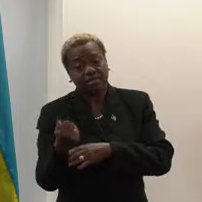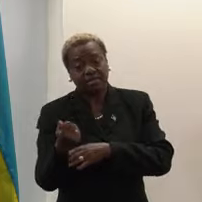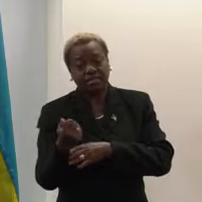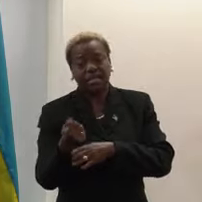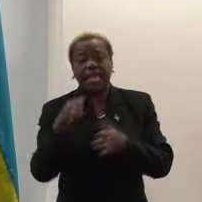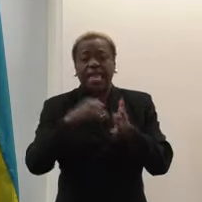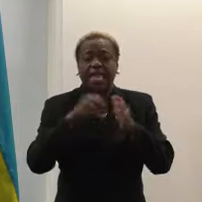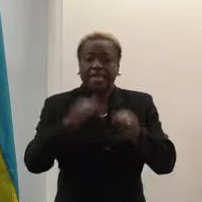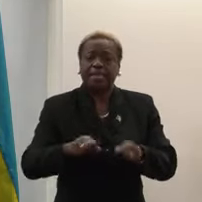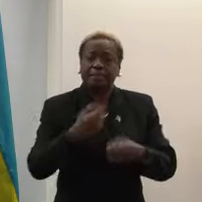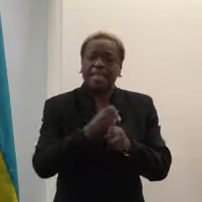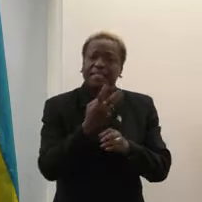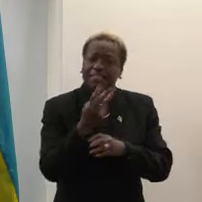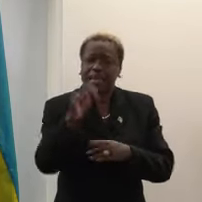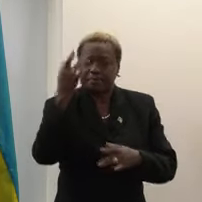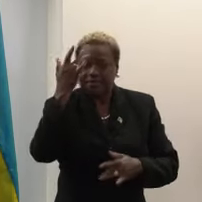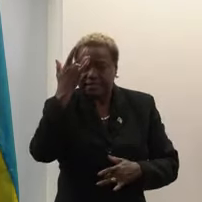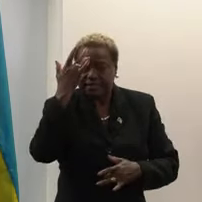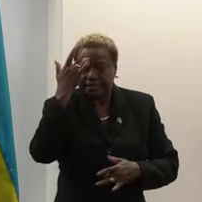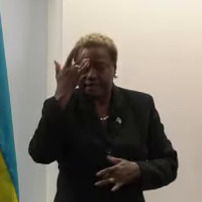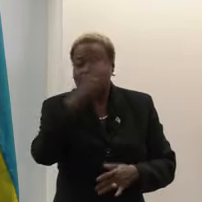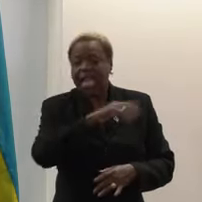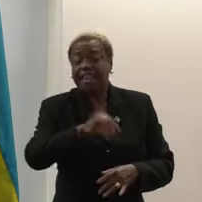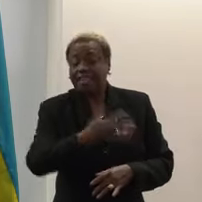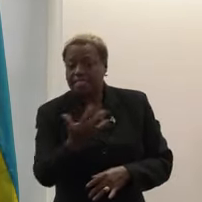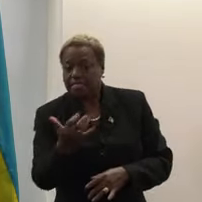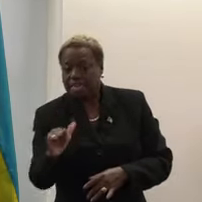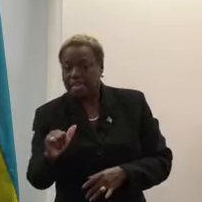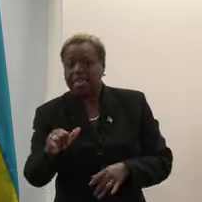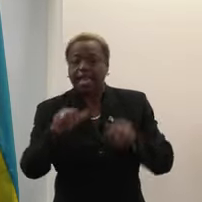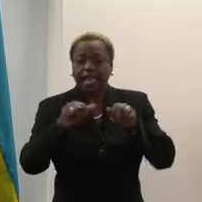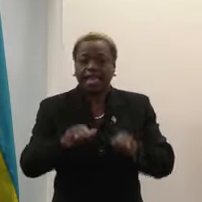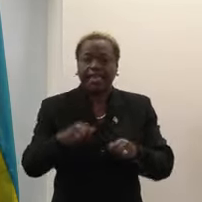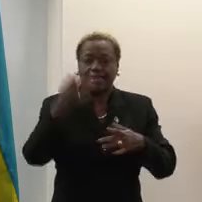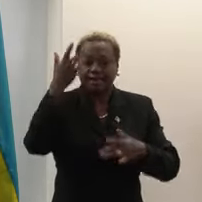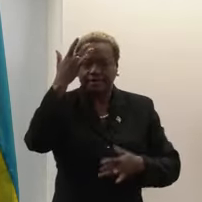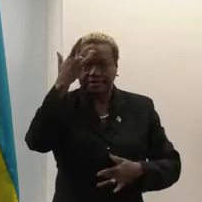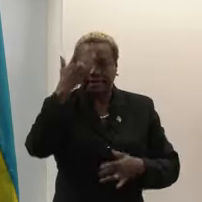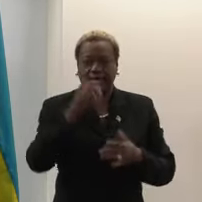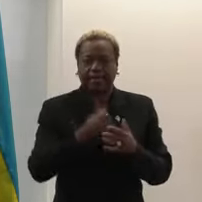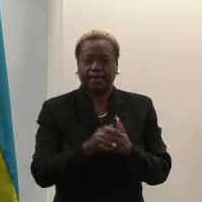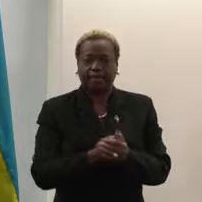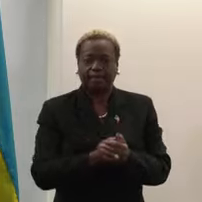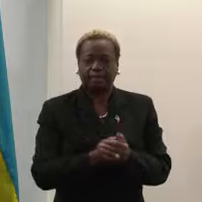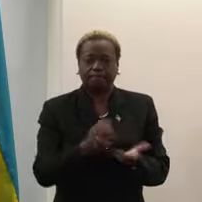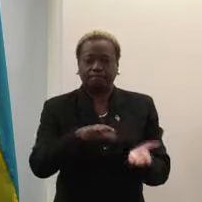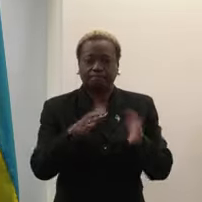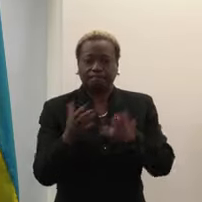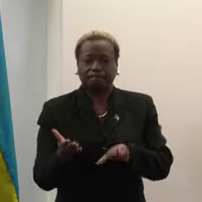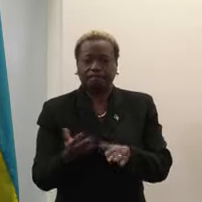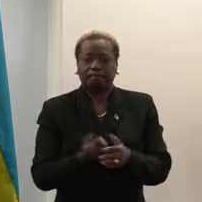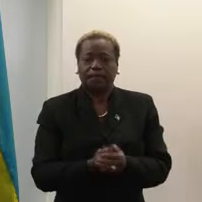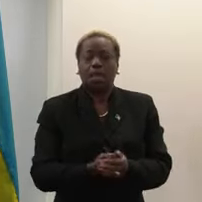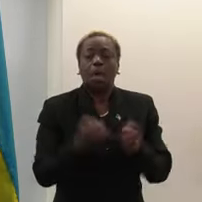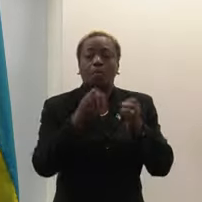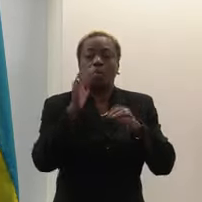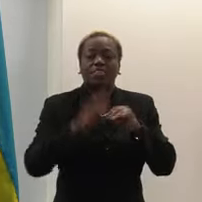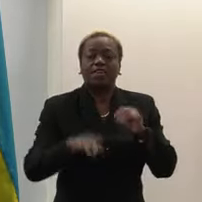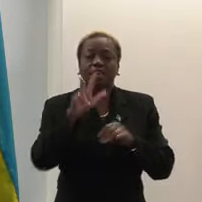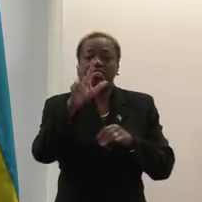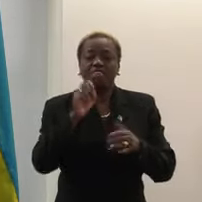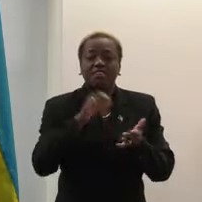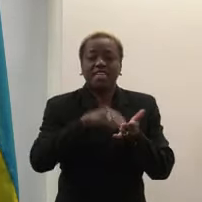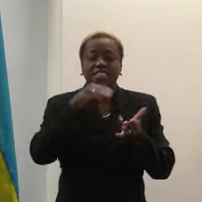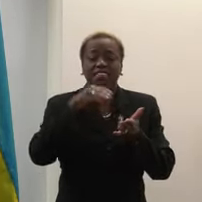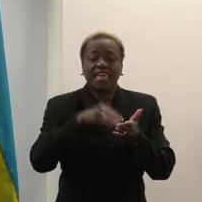It could make them sick, and then they can die. more than 30,000